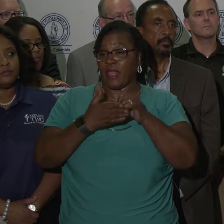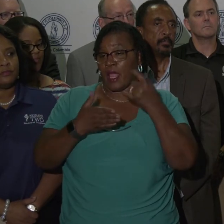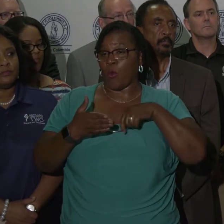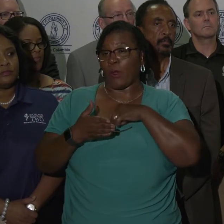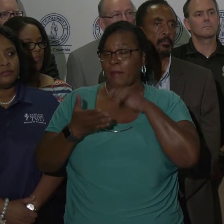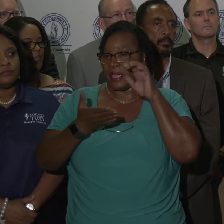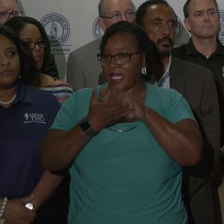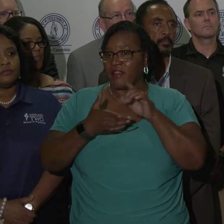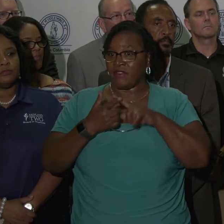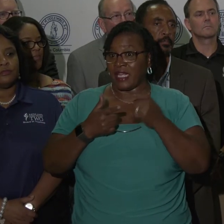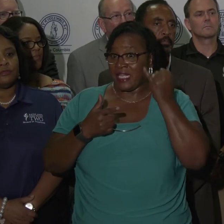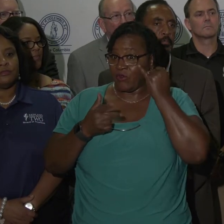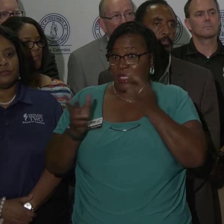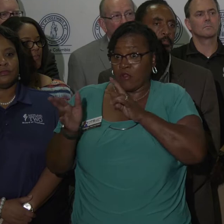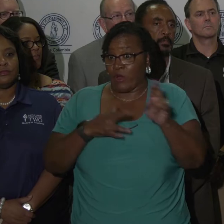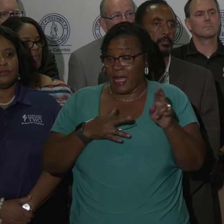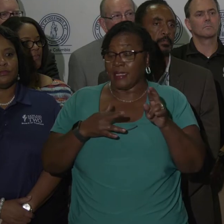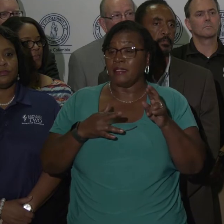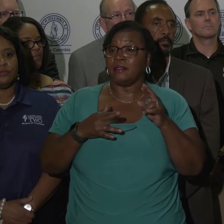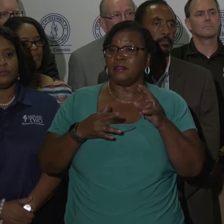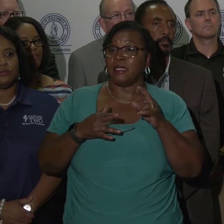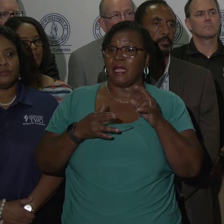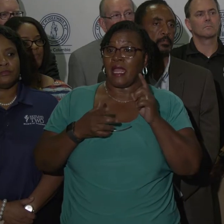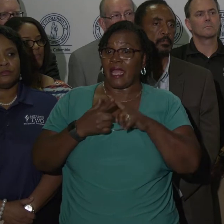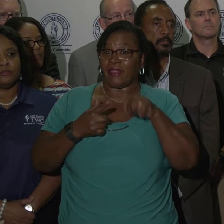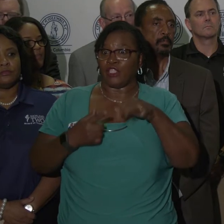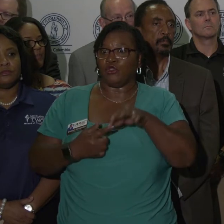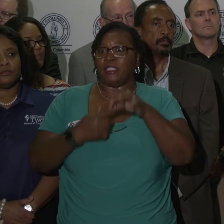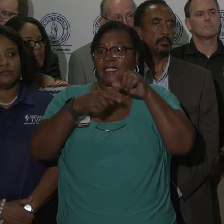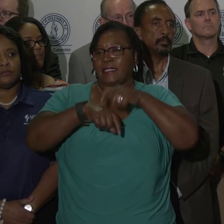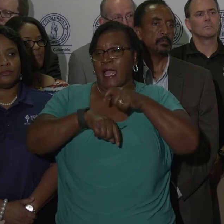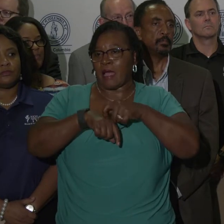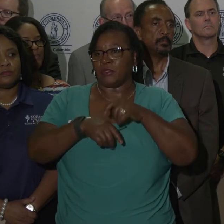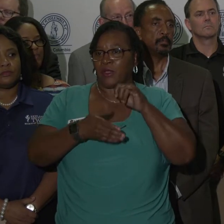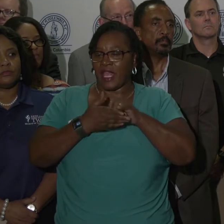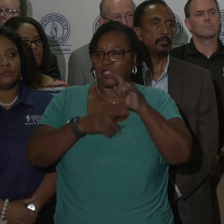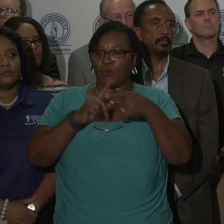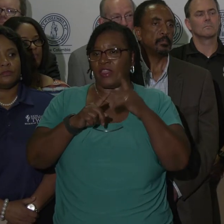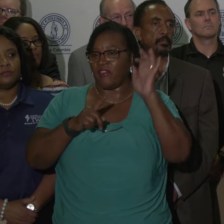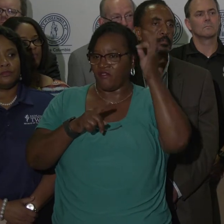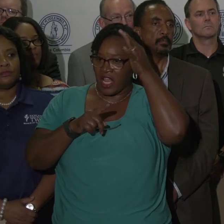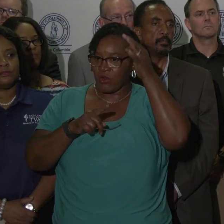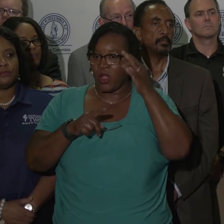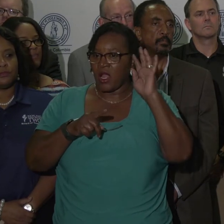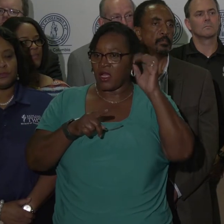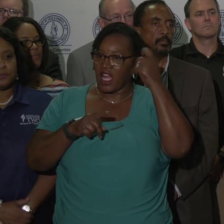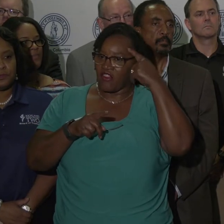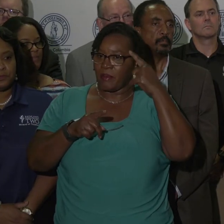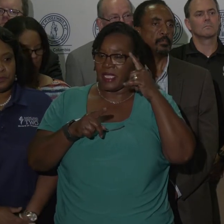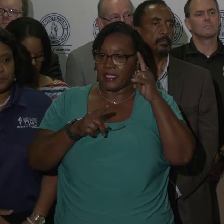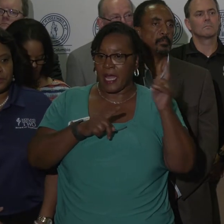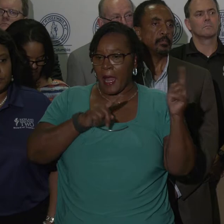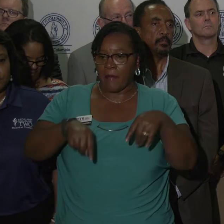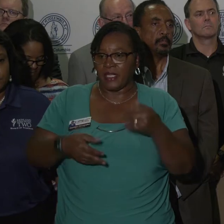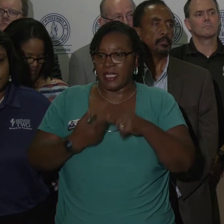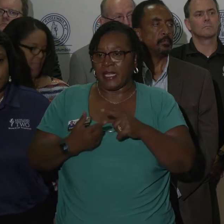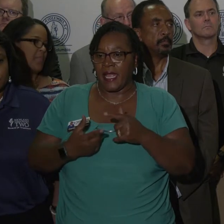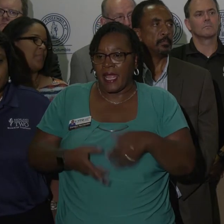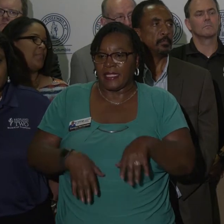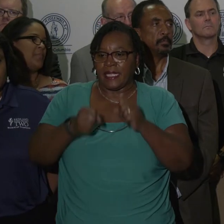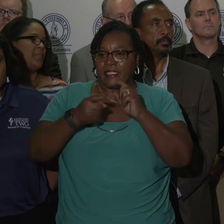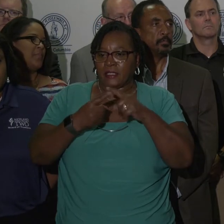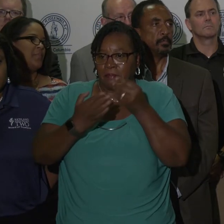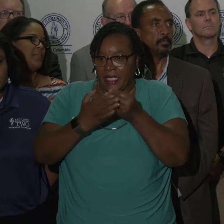believe that we prepare for in these unique times. That's when the federal government steps in and takes all of our collective